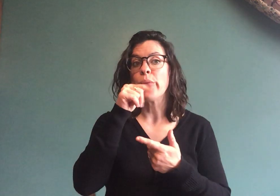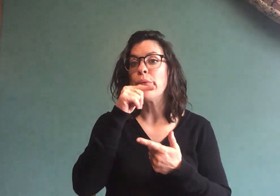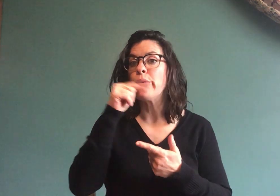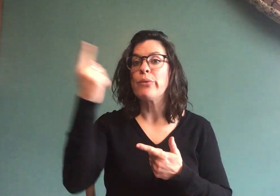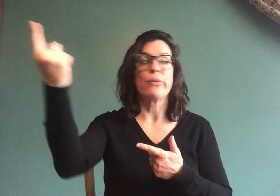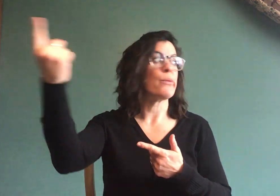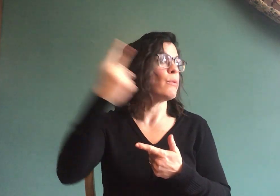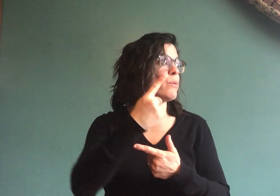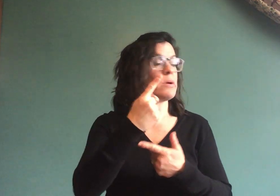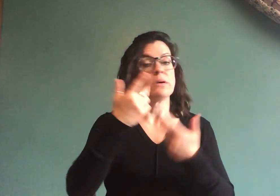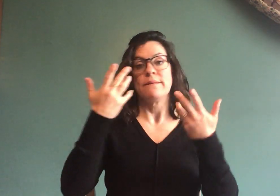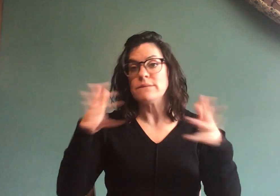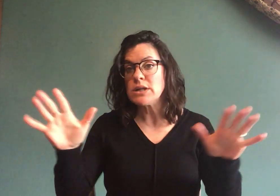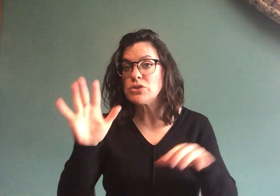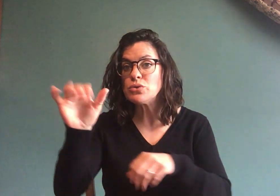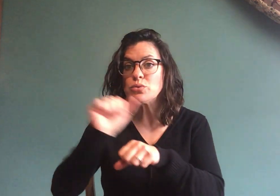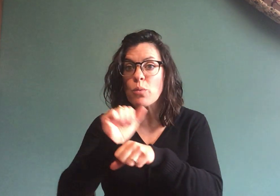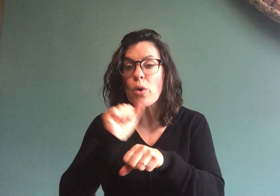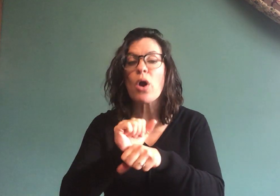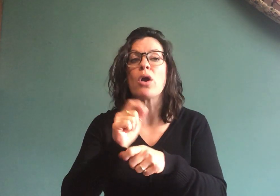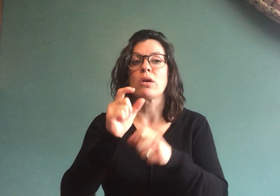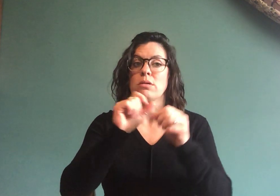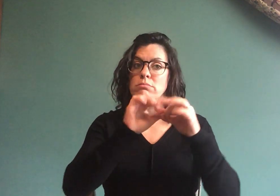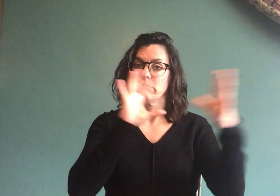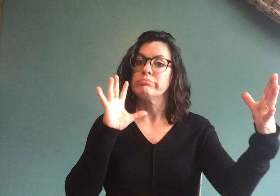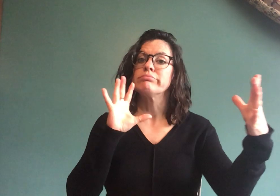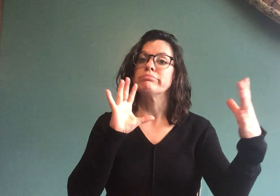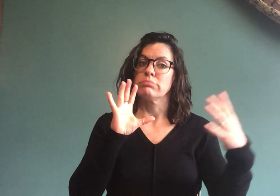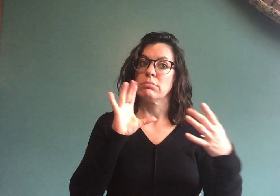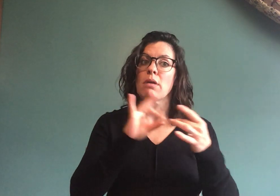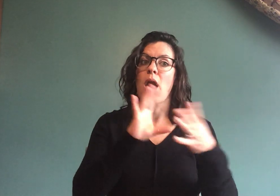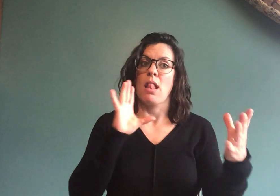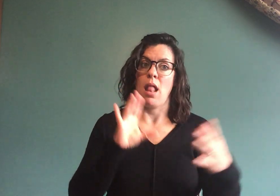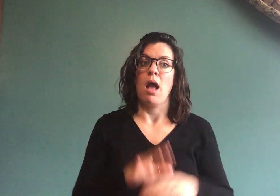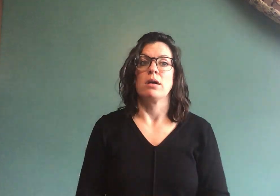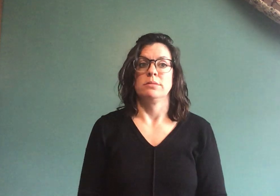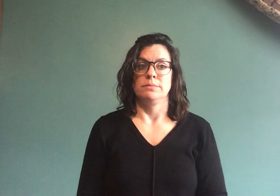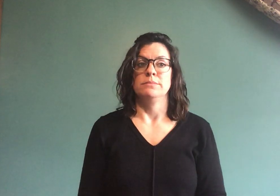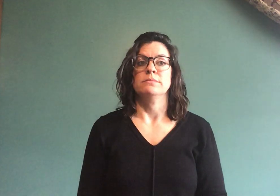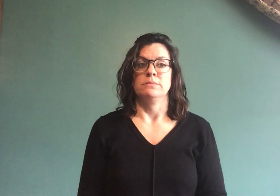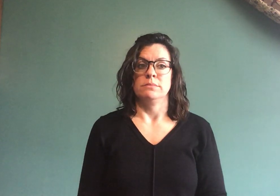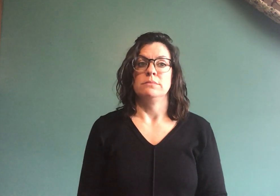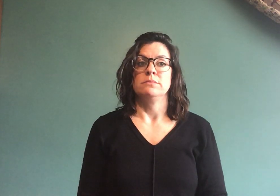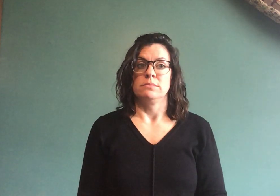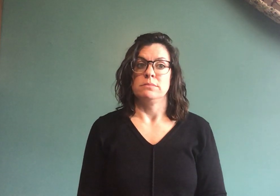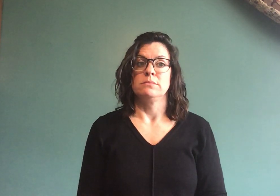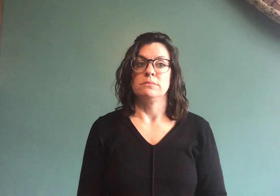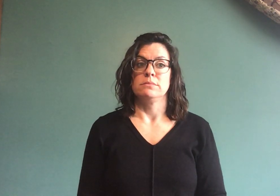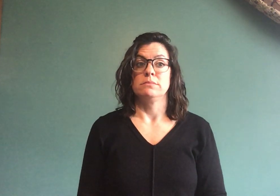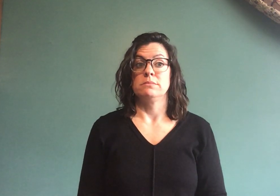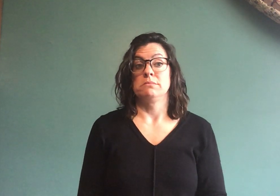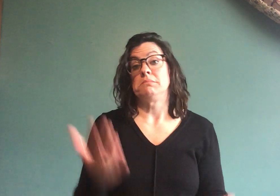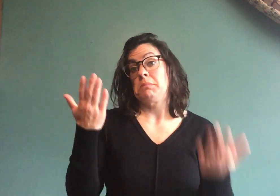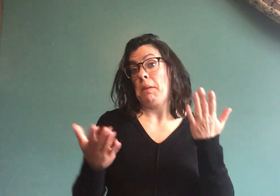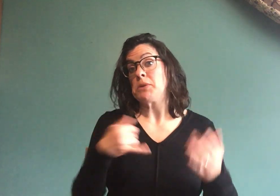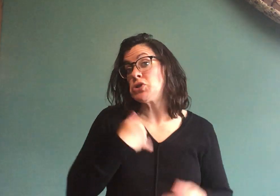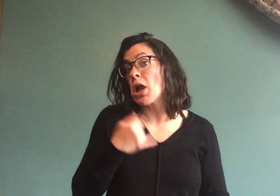there. Okay? Maybe Jacob Ben Arbob. All right? But what that's doing is that